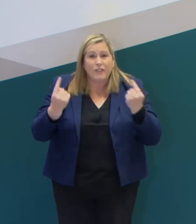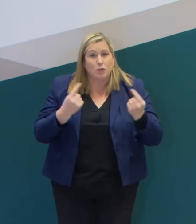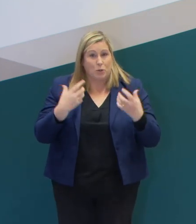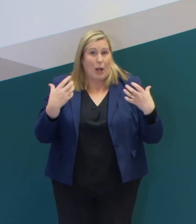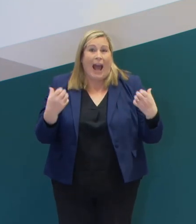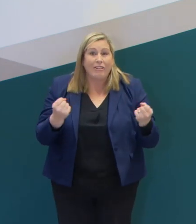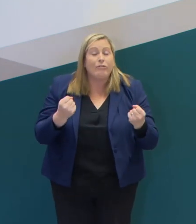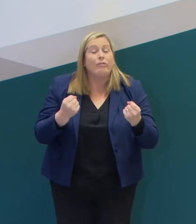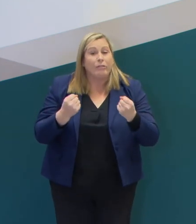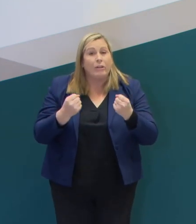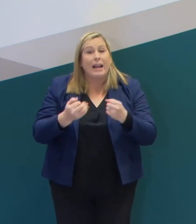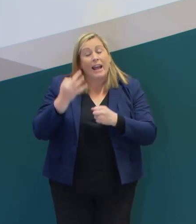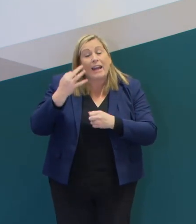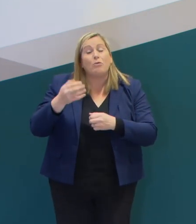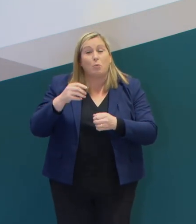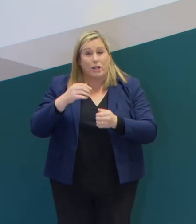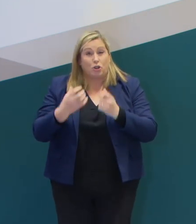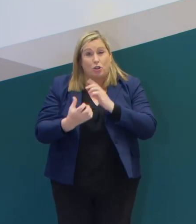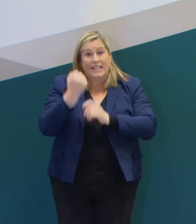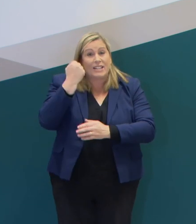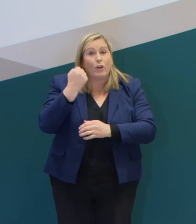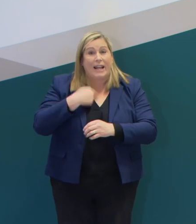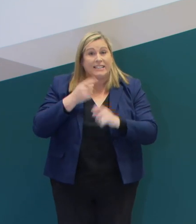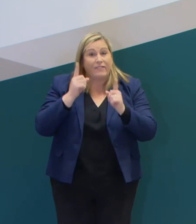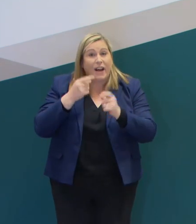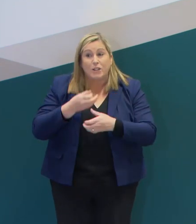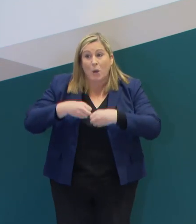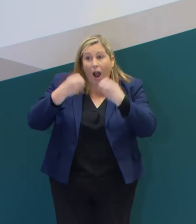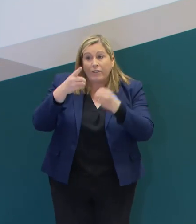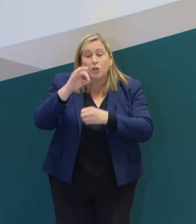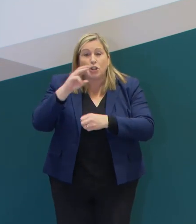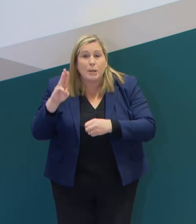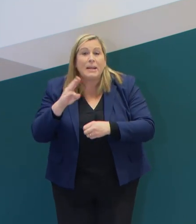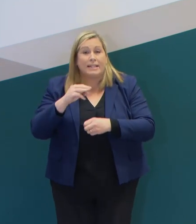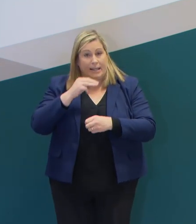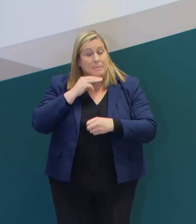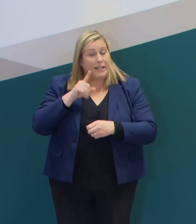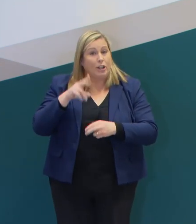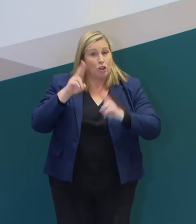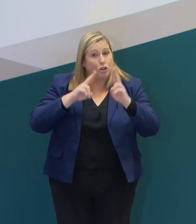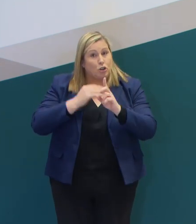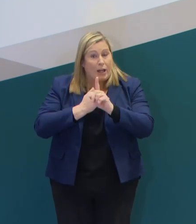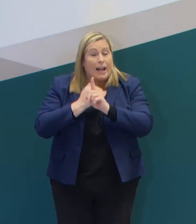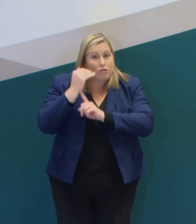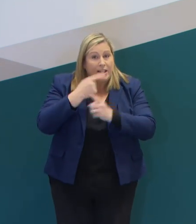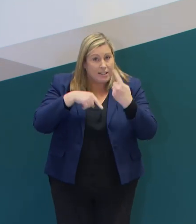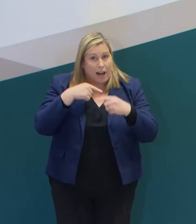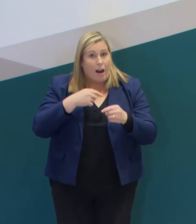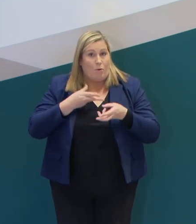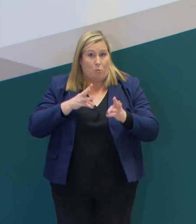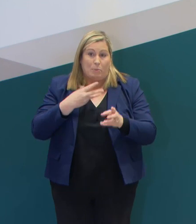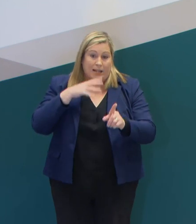disease. We think if we're successful in that the percentage that Killian gave you of 6% positivity will increase over the coming